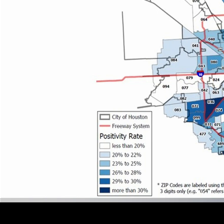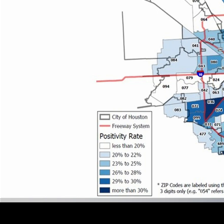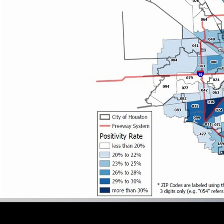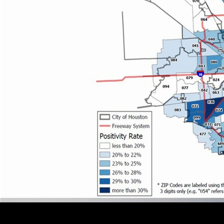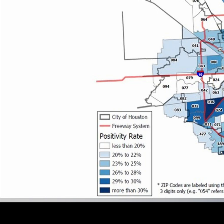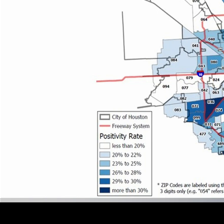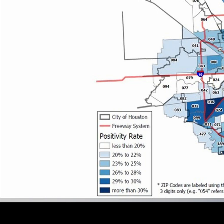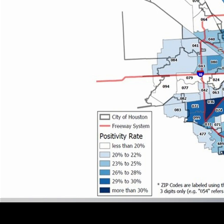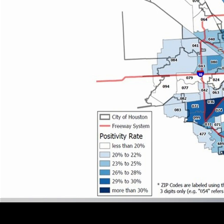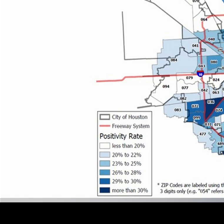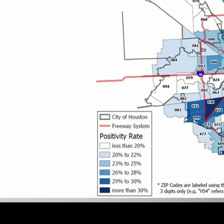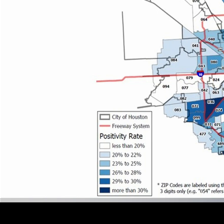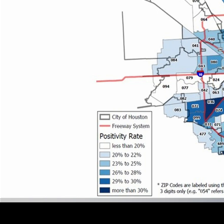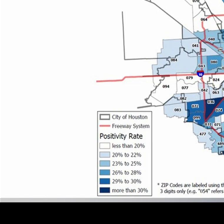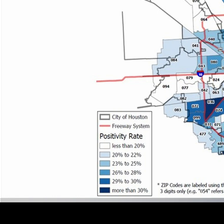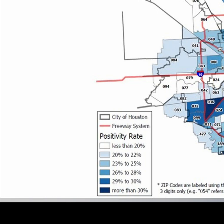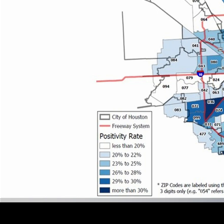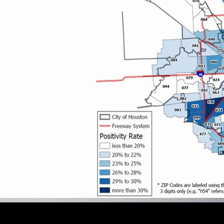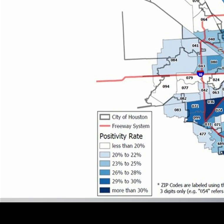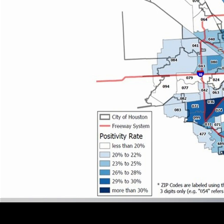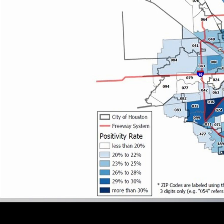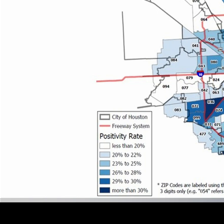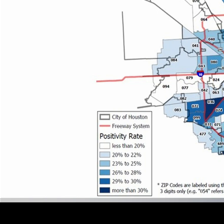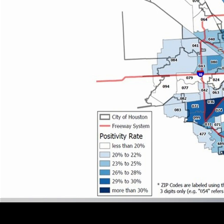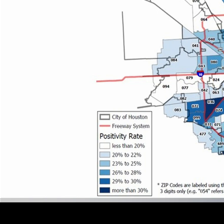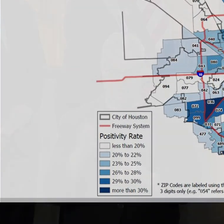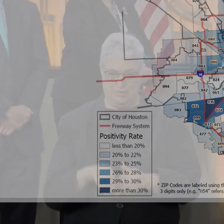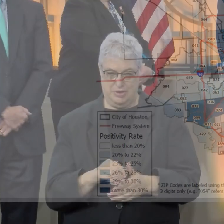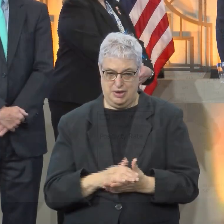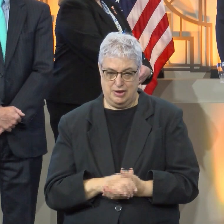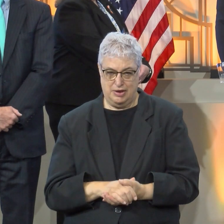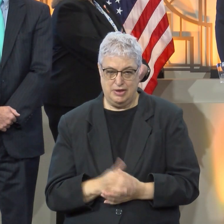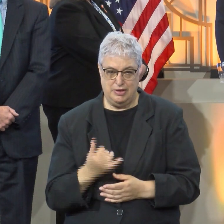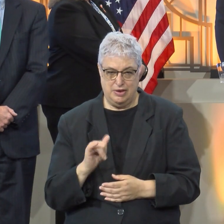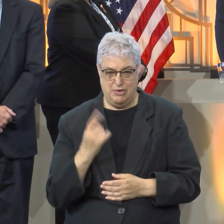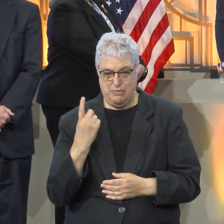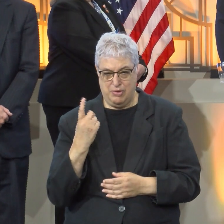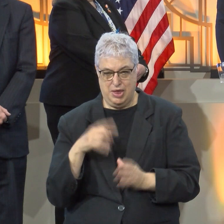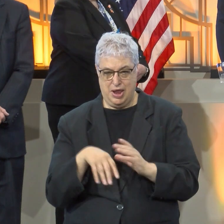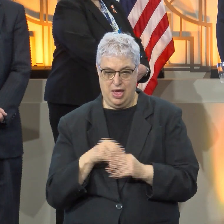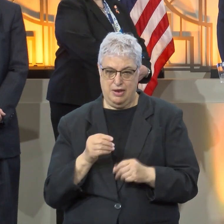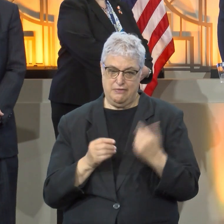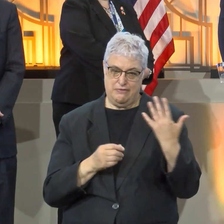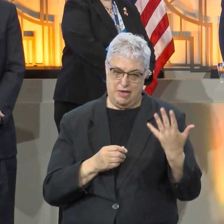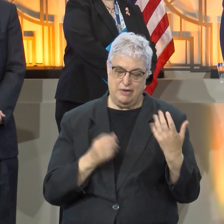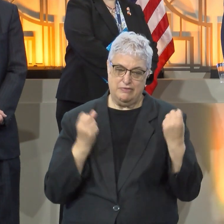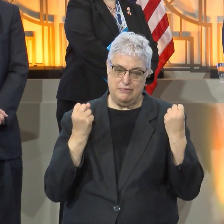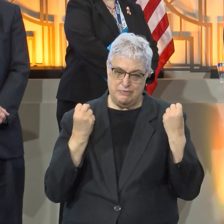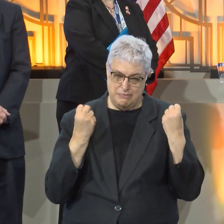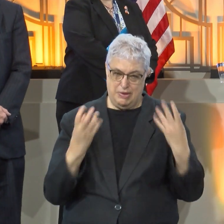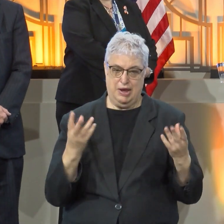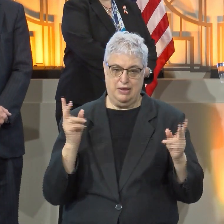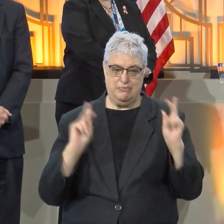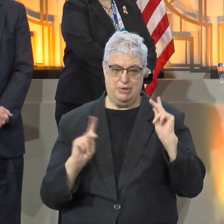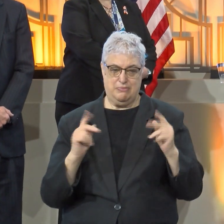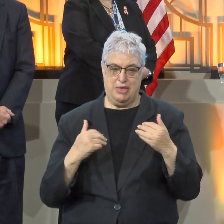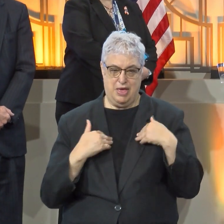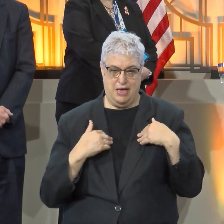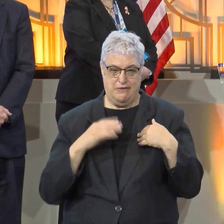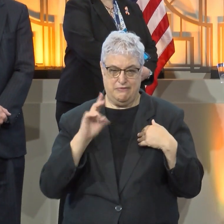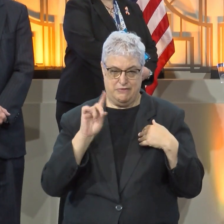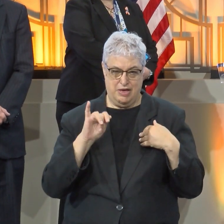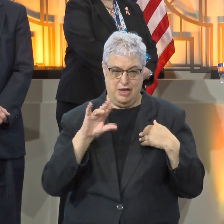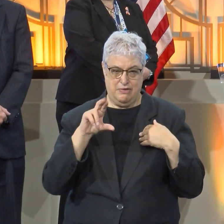white, the lightest color, is just down to 20%. So that's still 1 out of 5. So there's still a lot of virus in the community. So read the